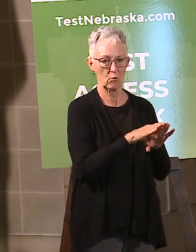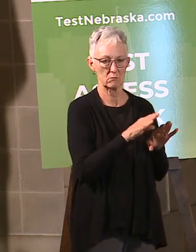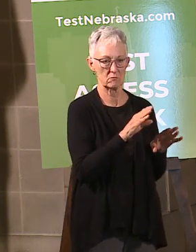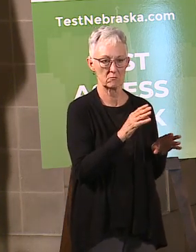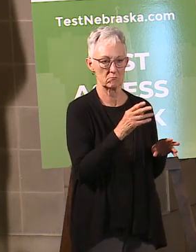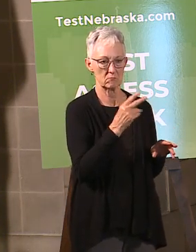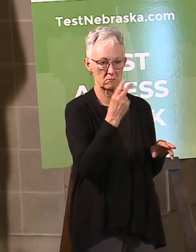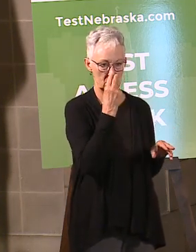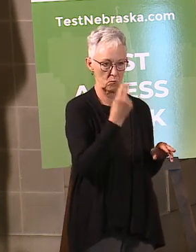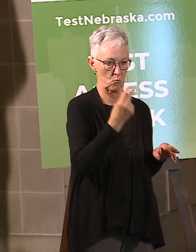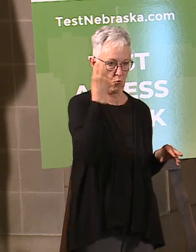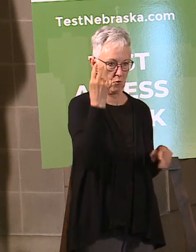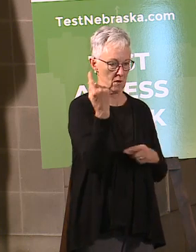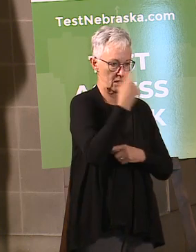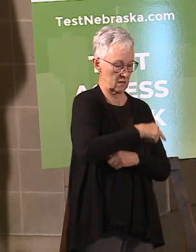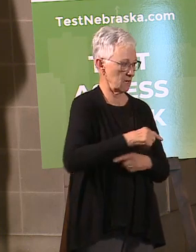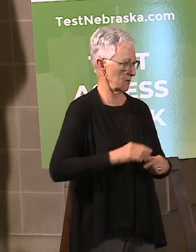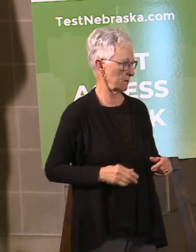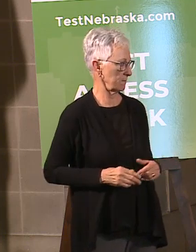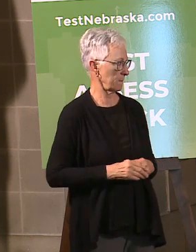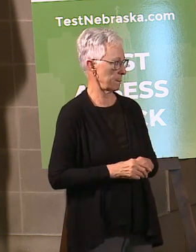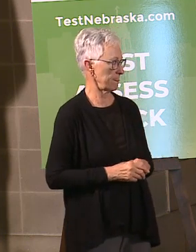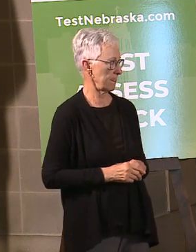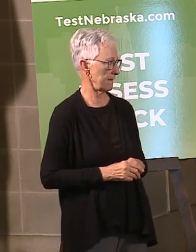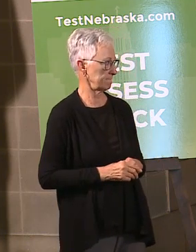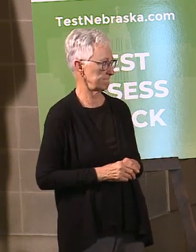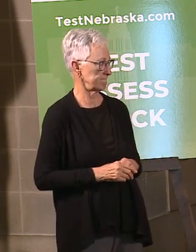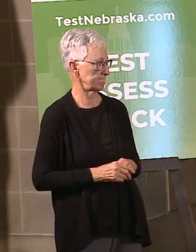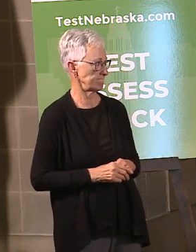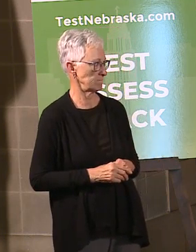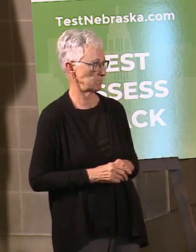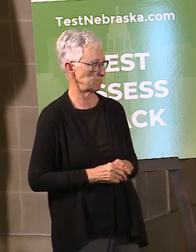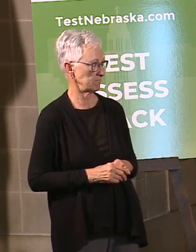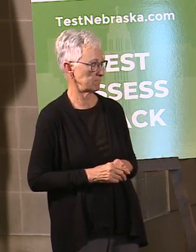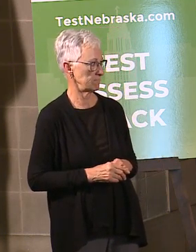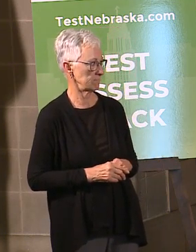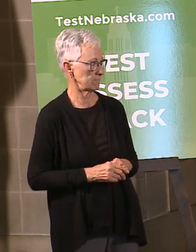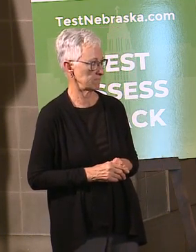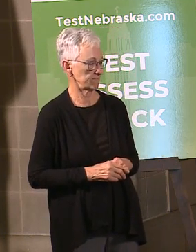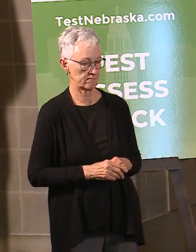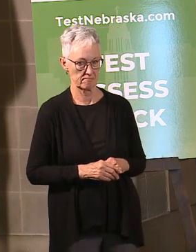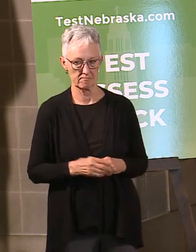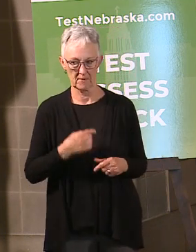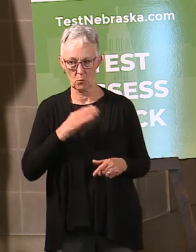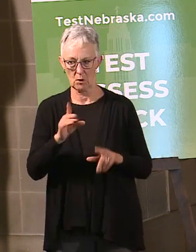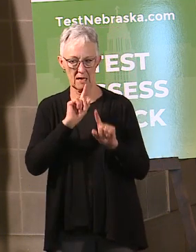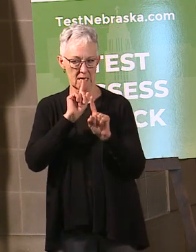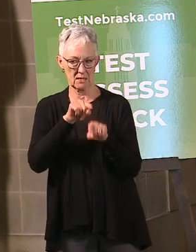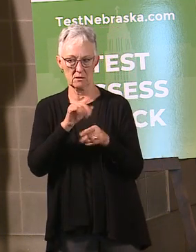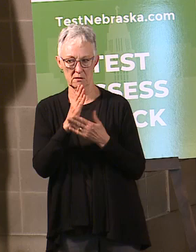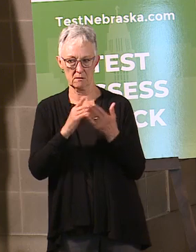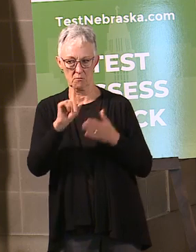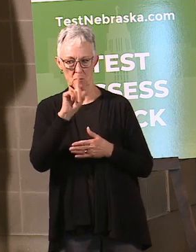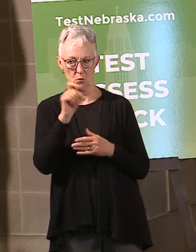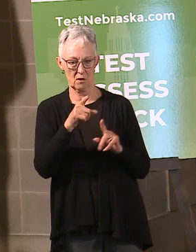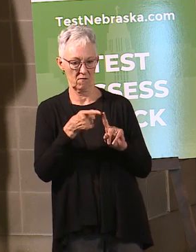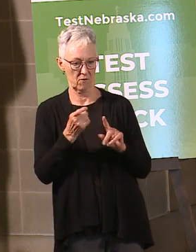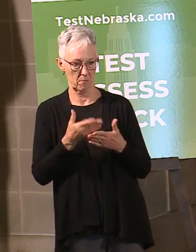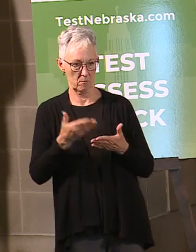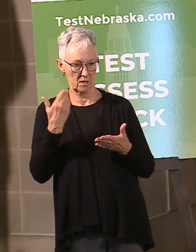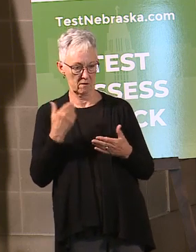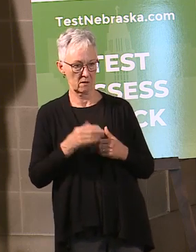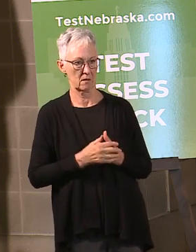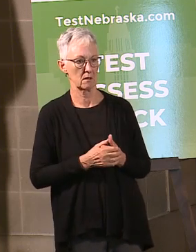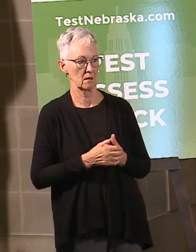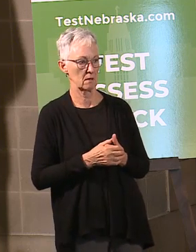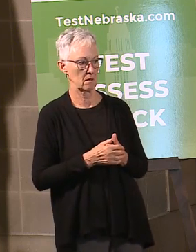couple questions we've got recently, and I'll just take a little bit of time since I'm up here. One,